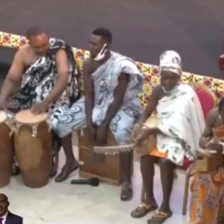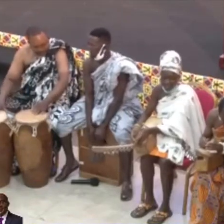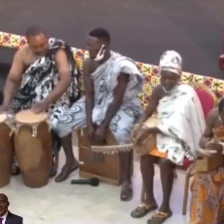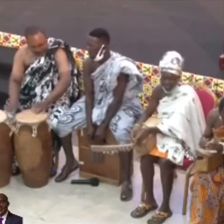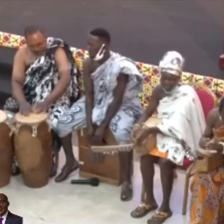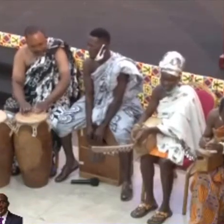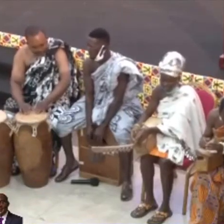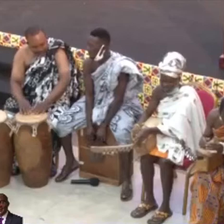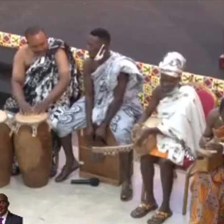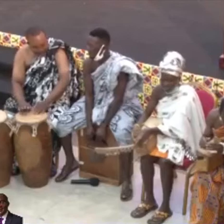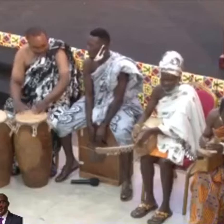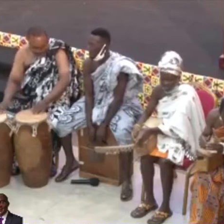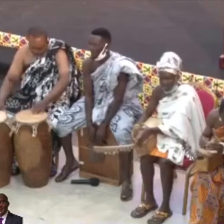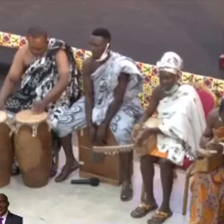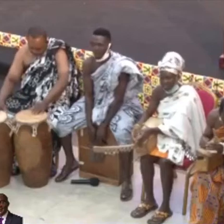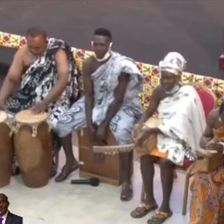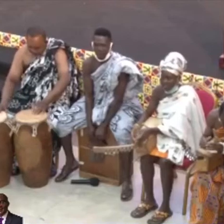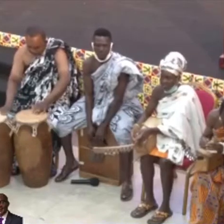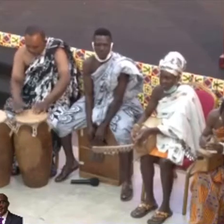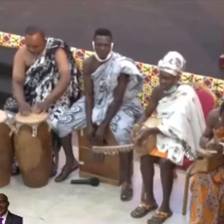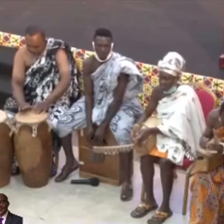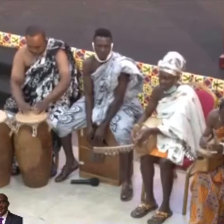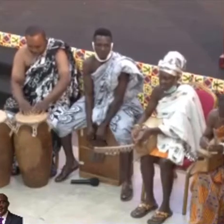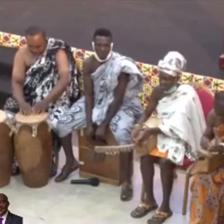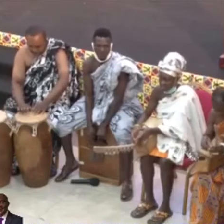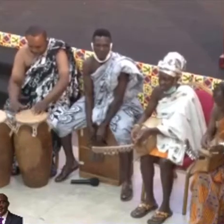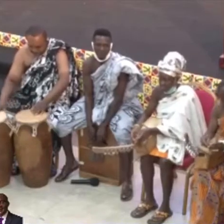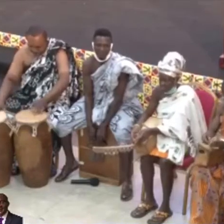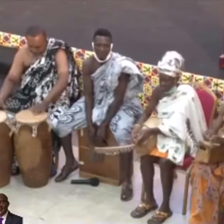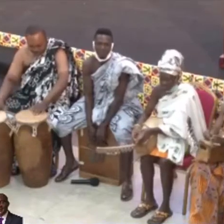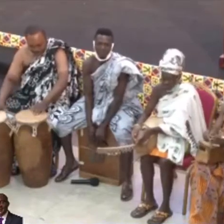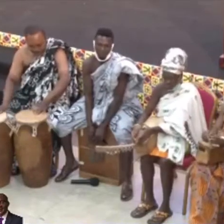man, your queer MPP bus. Well,